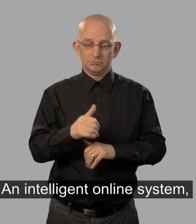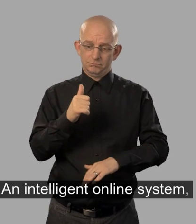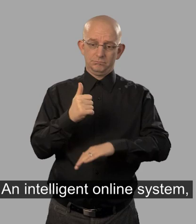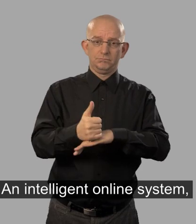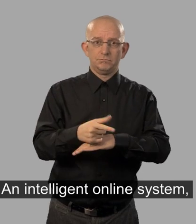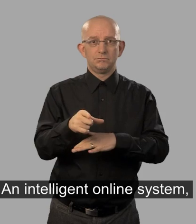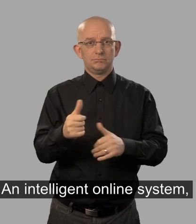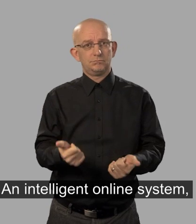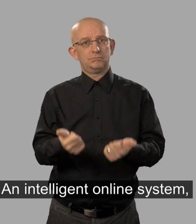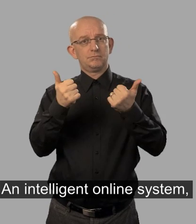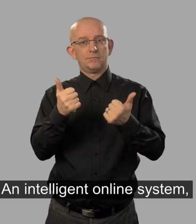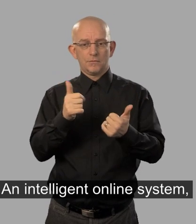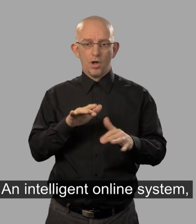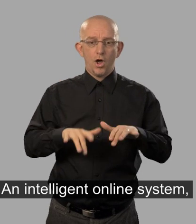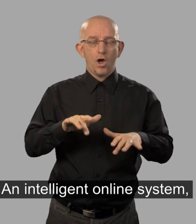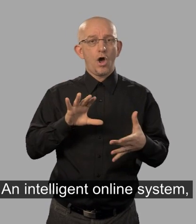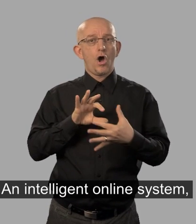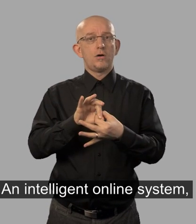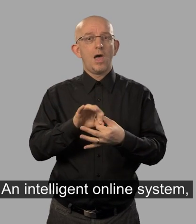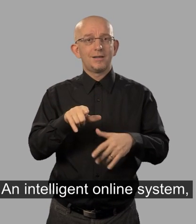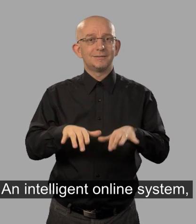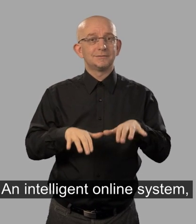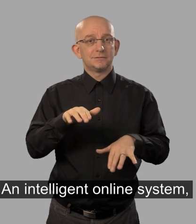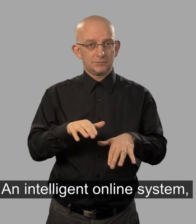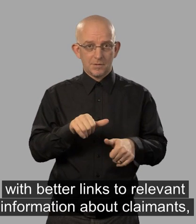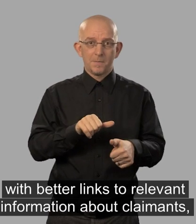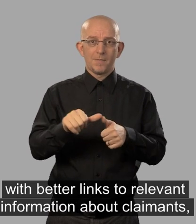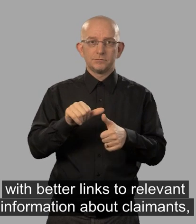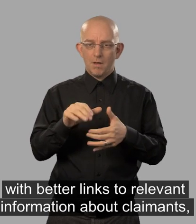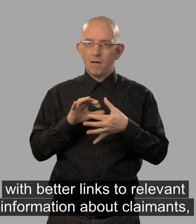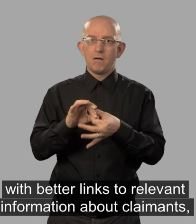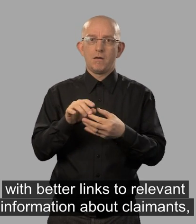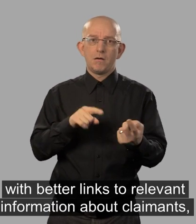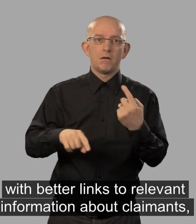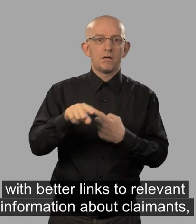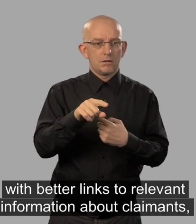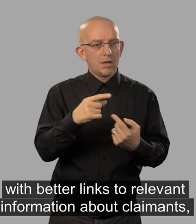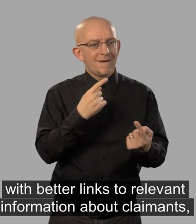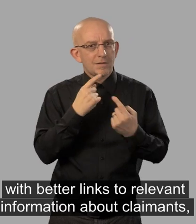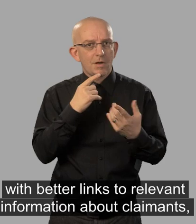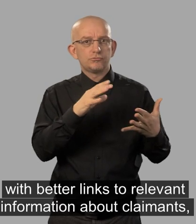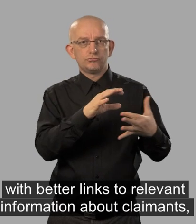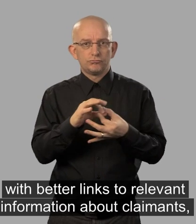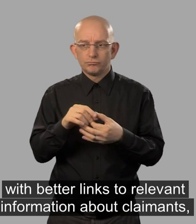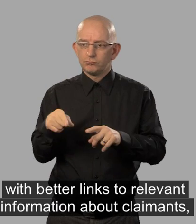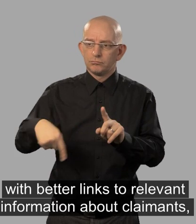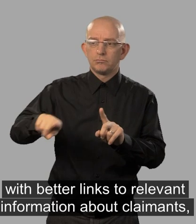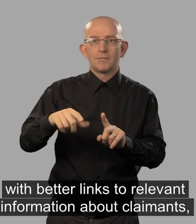An intelligent online system with better links to relevant information about claimants could support a